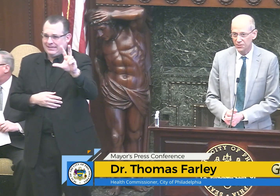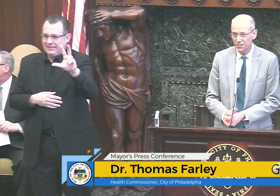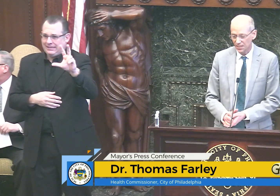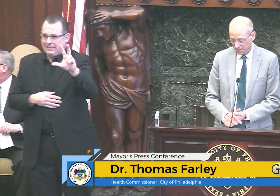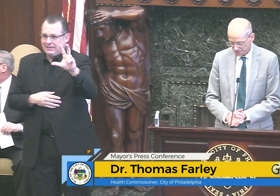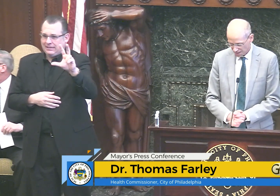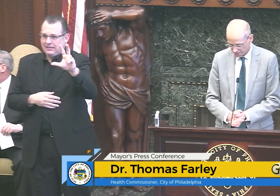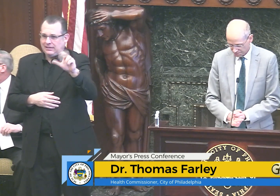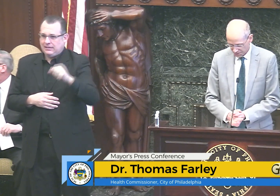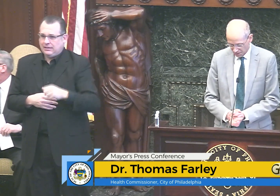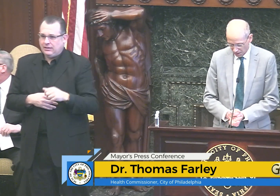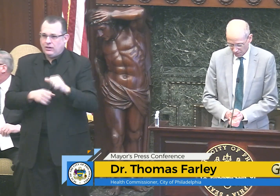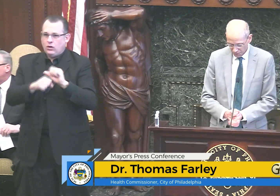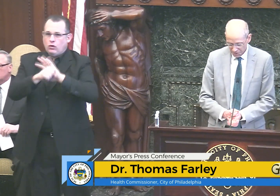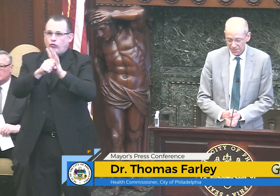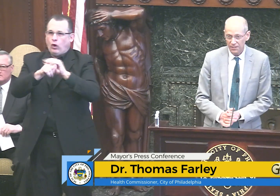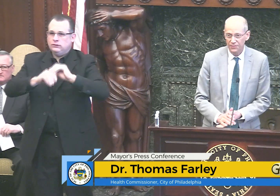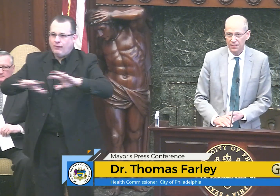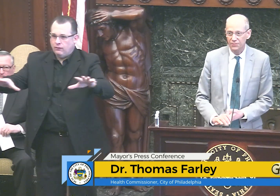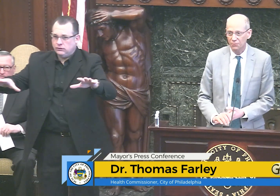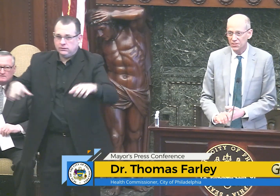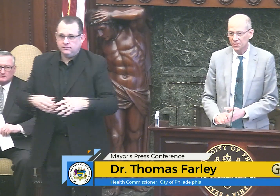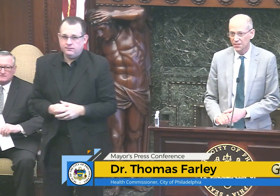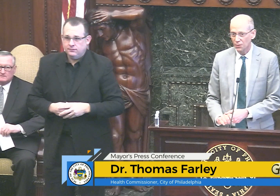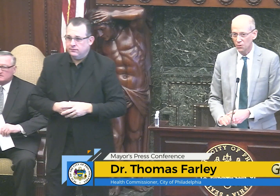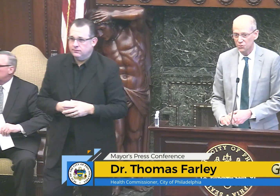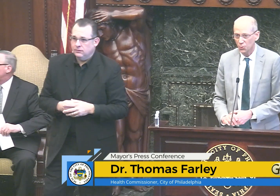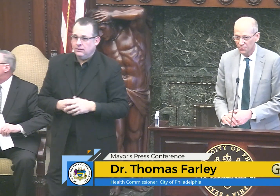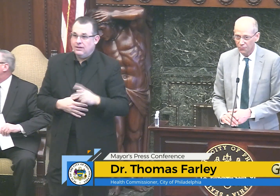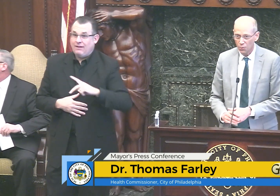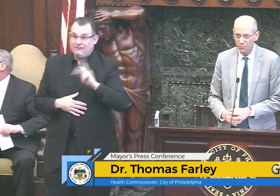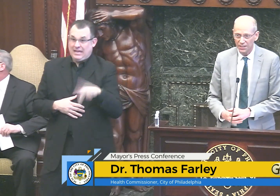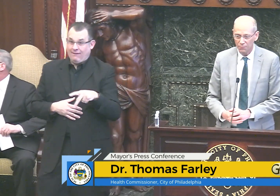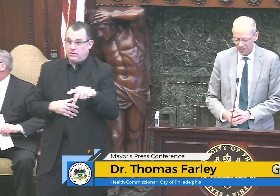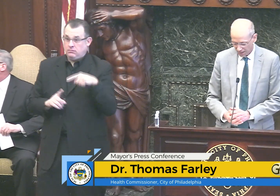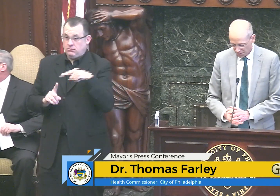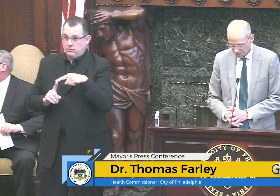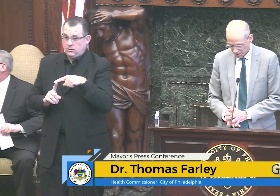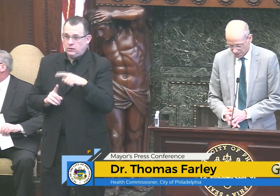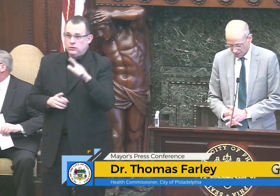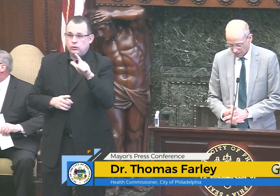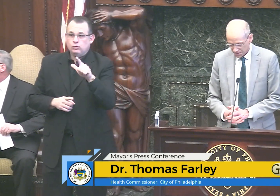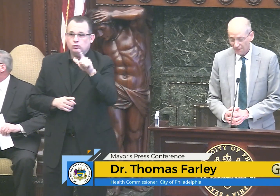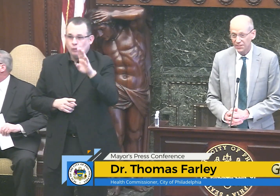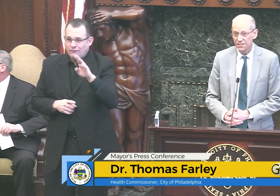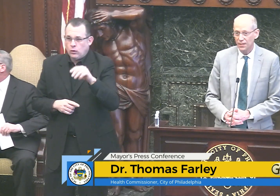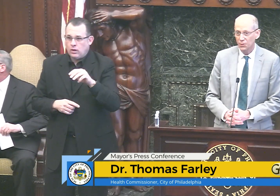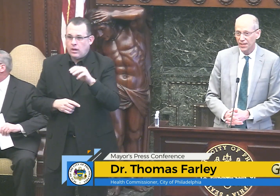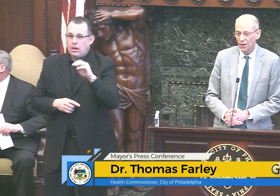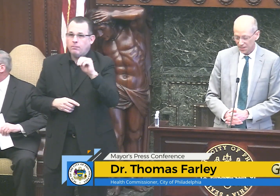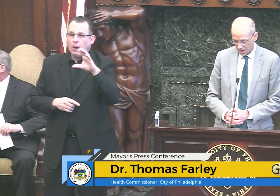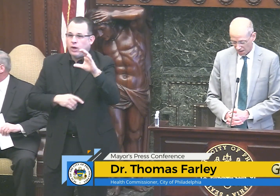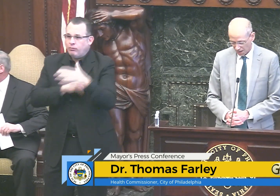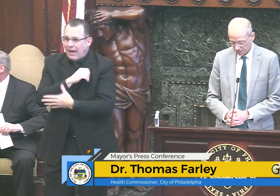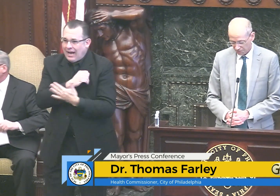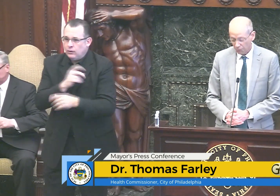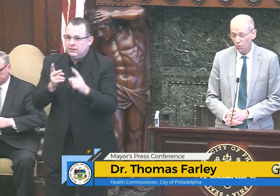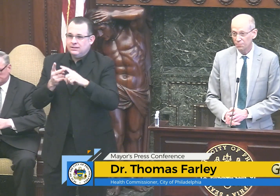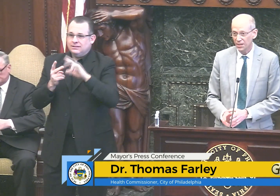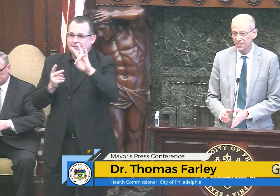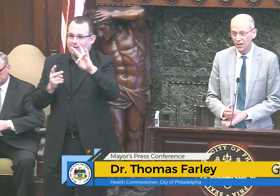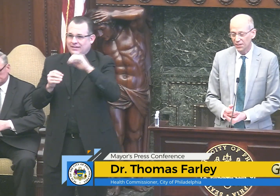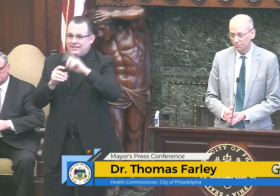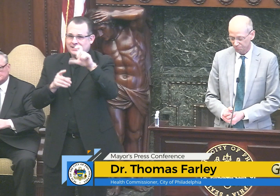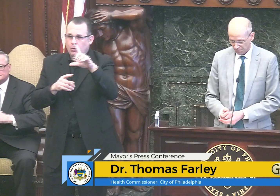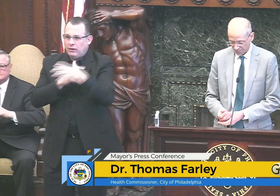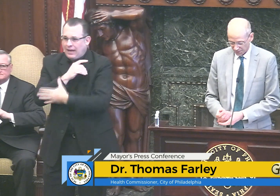coronavirus infection in the state, of which in the Philadelphia region there were 24 in Montgomery County, 7 in Delaware County, and 4